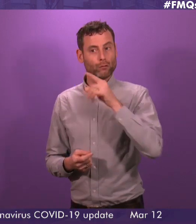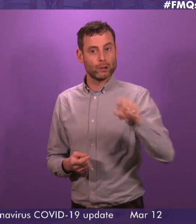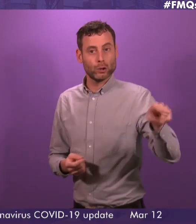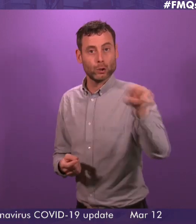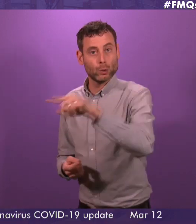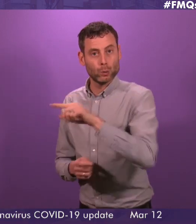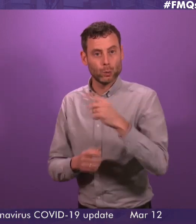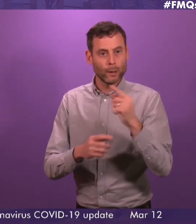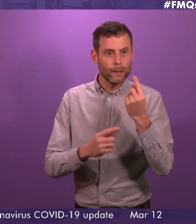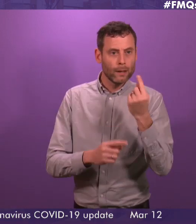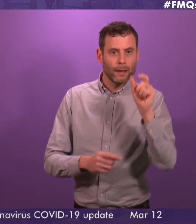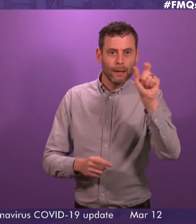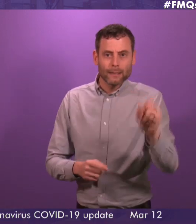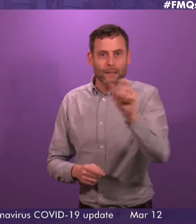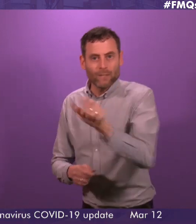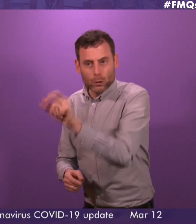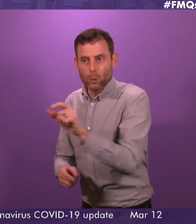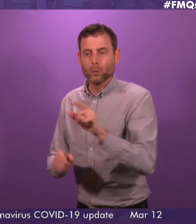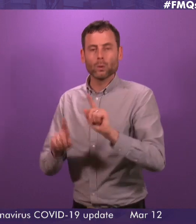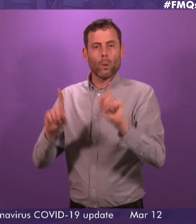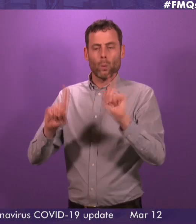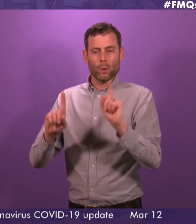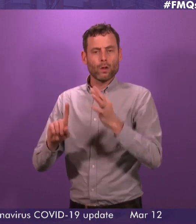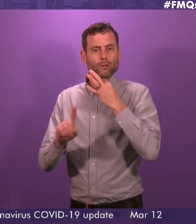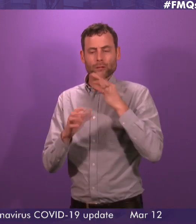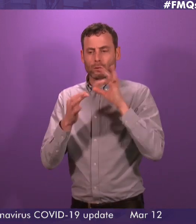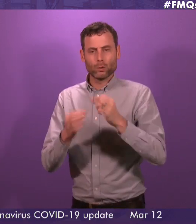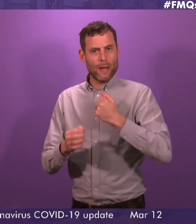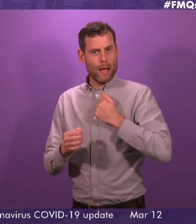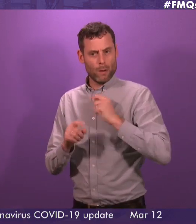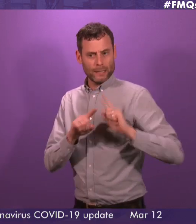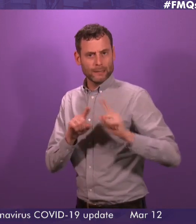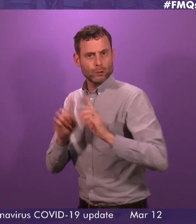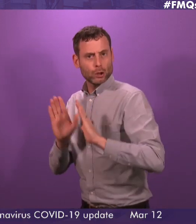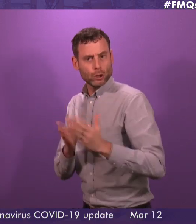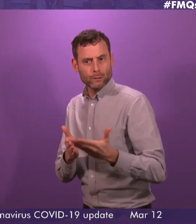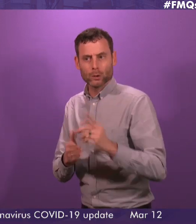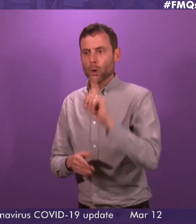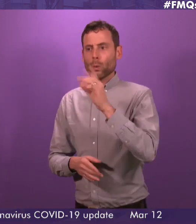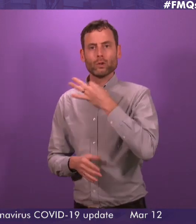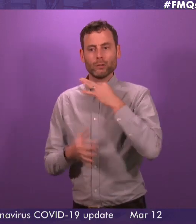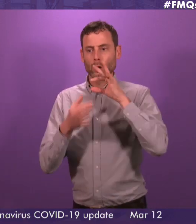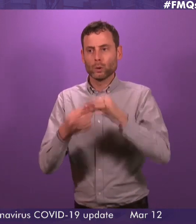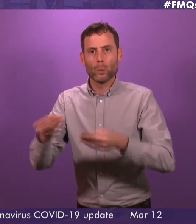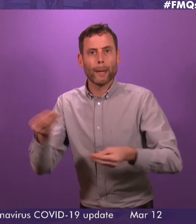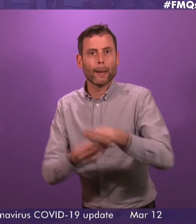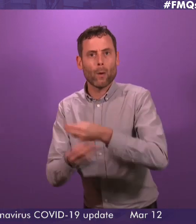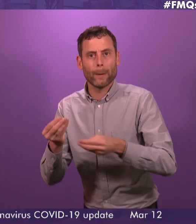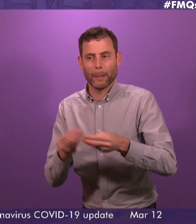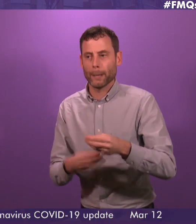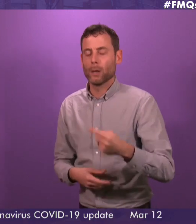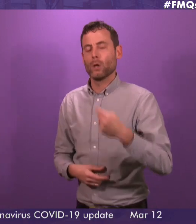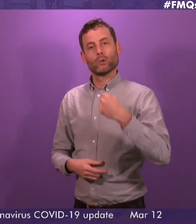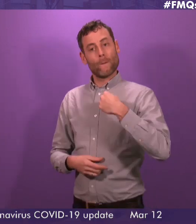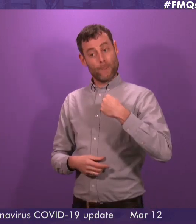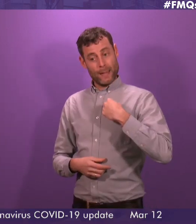as our public services and, of course, our economy. From my point of view, my primary responsibility is the